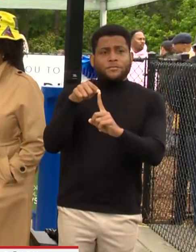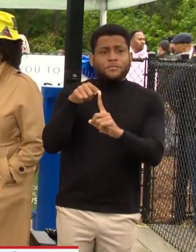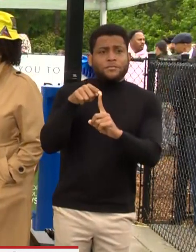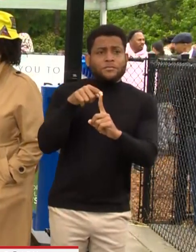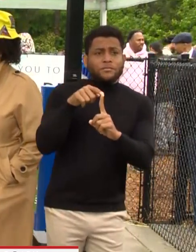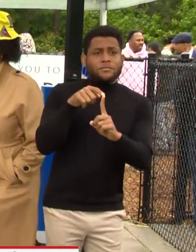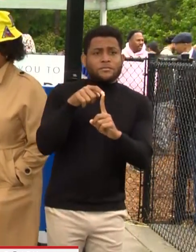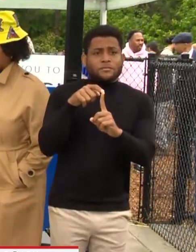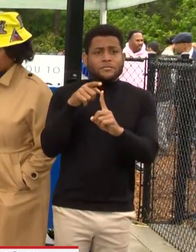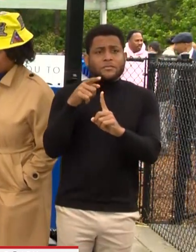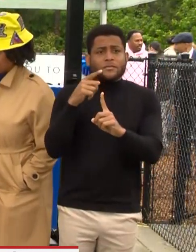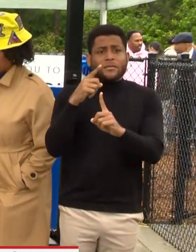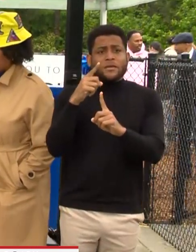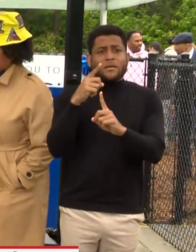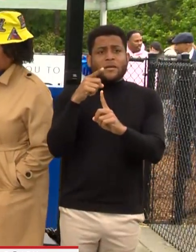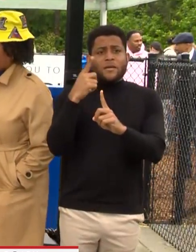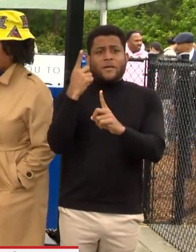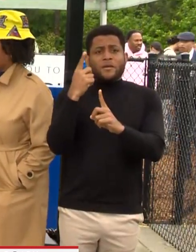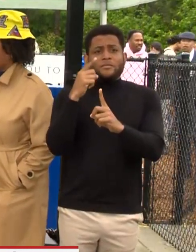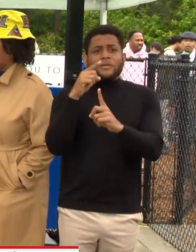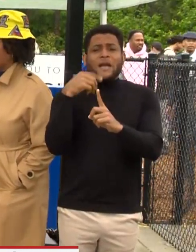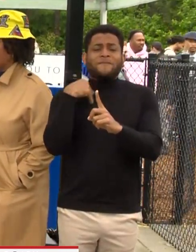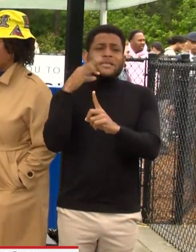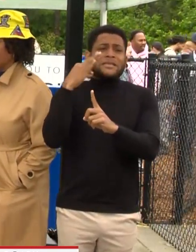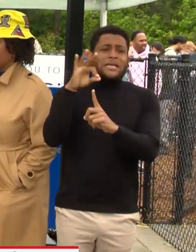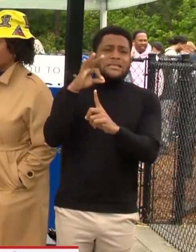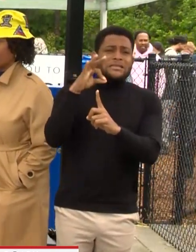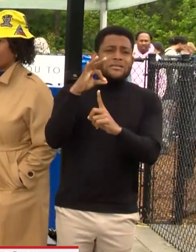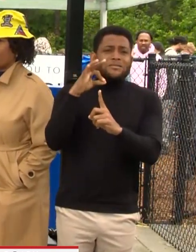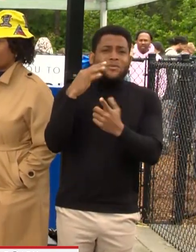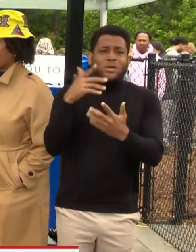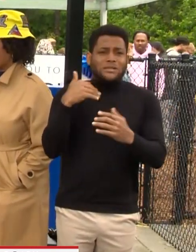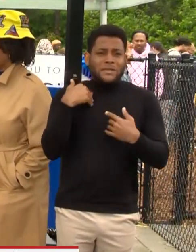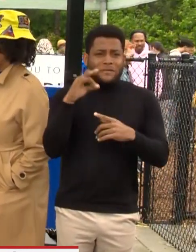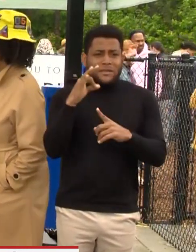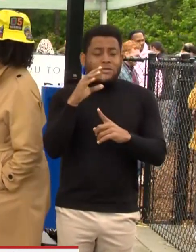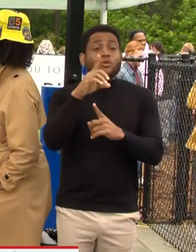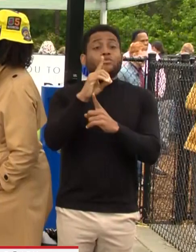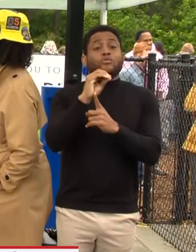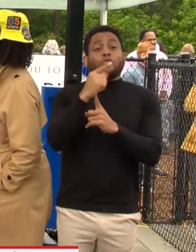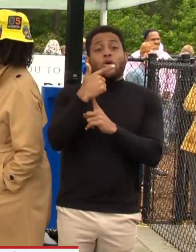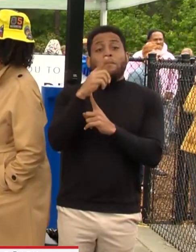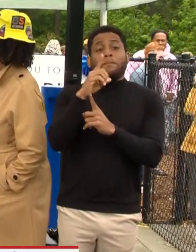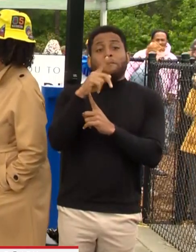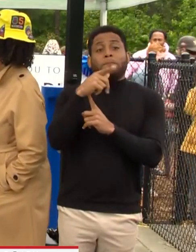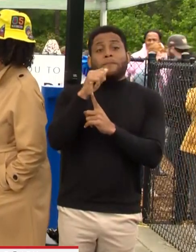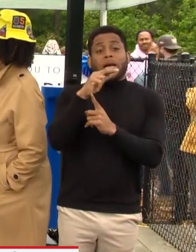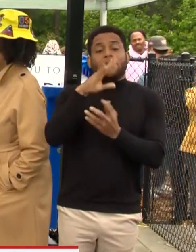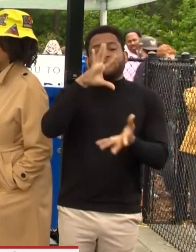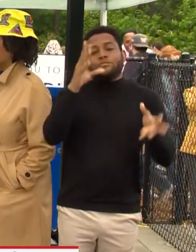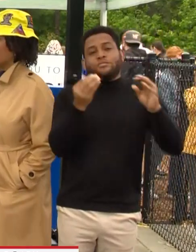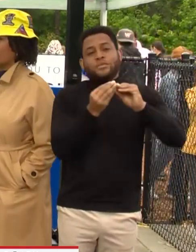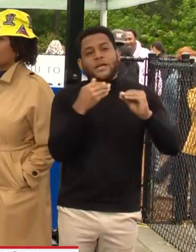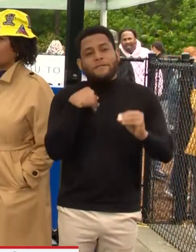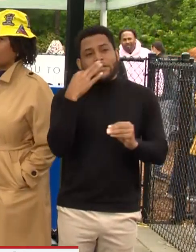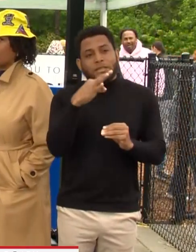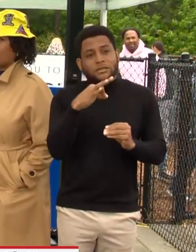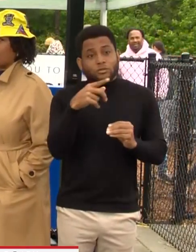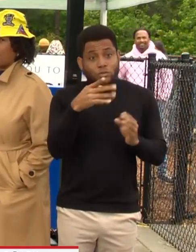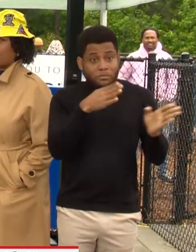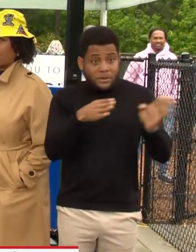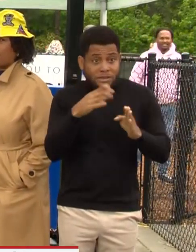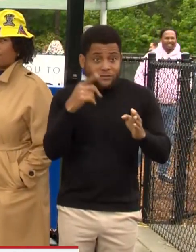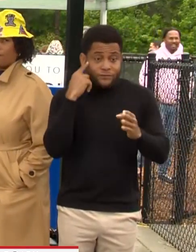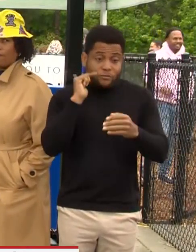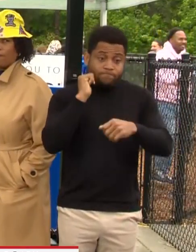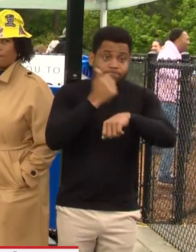In the planning stages, or? We currently don't have another one in the planning stages. There's discussion regarding Oxen